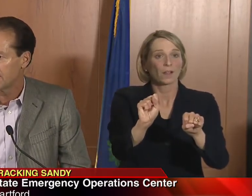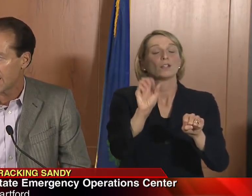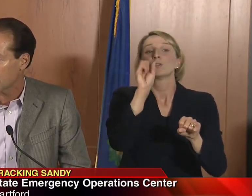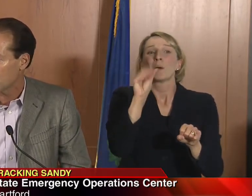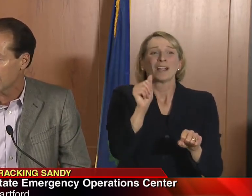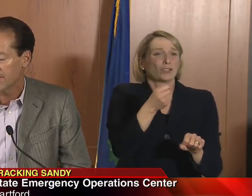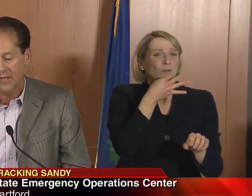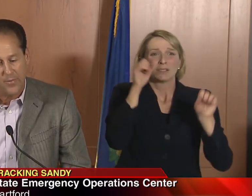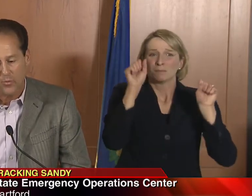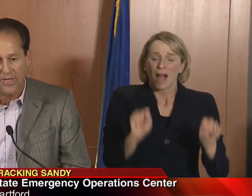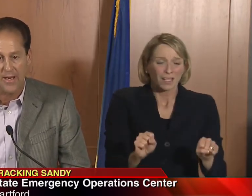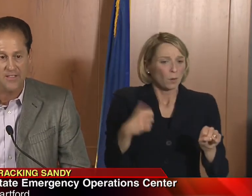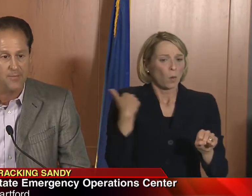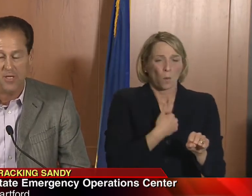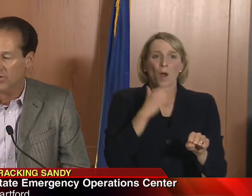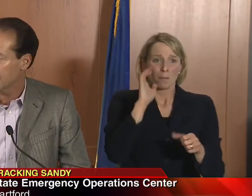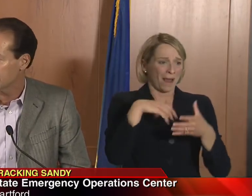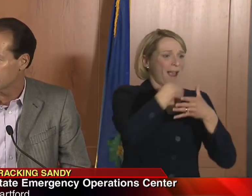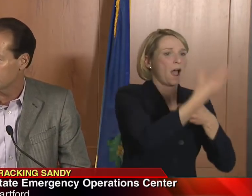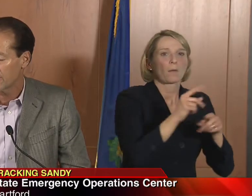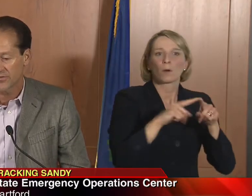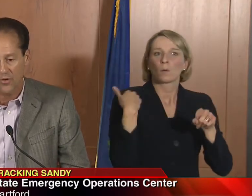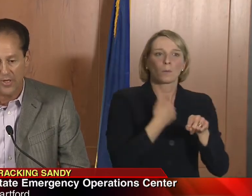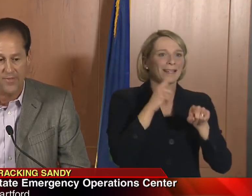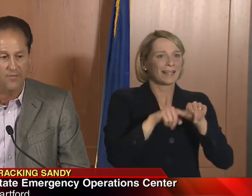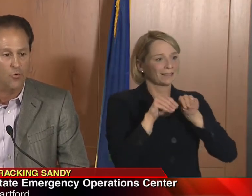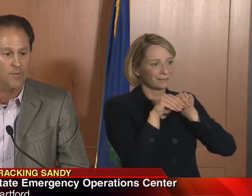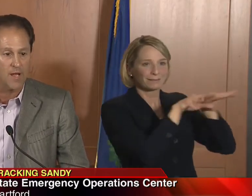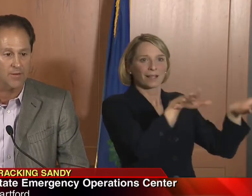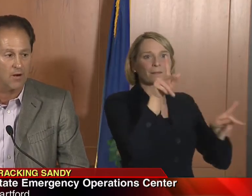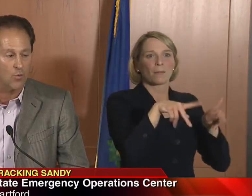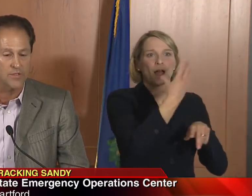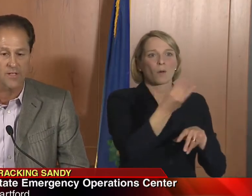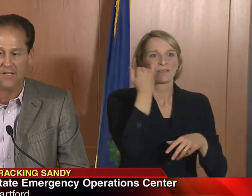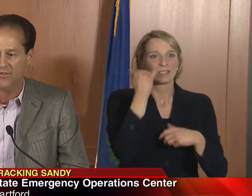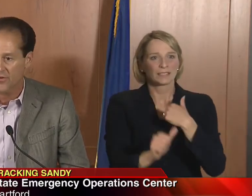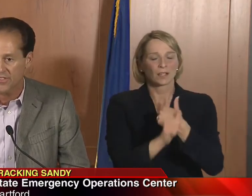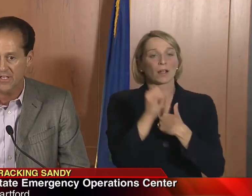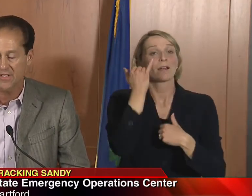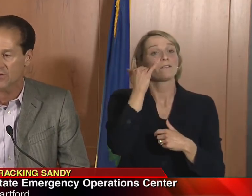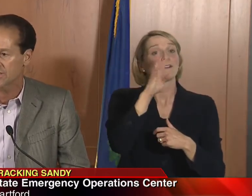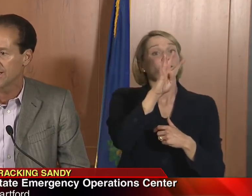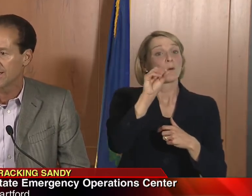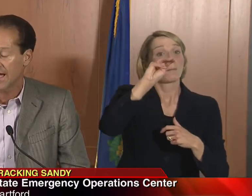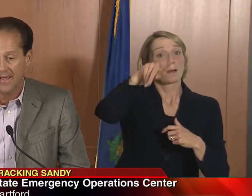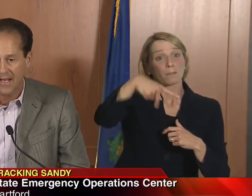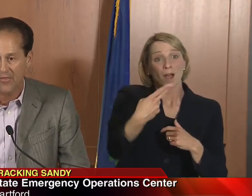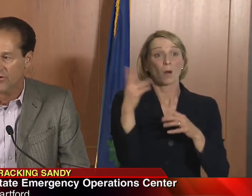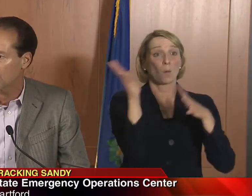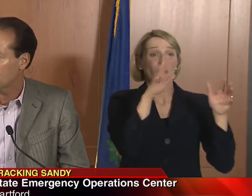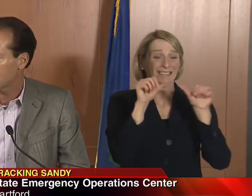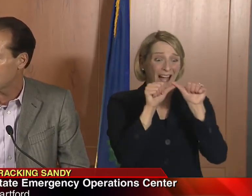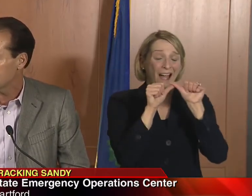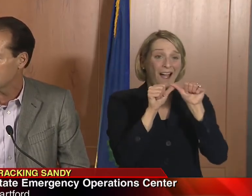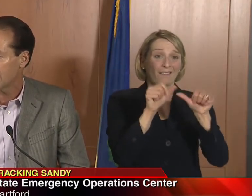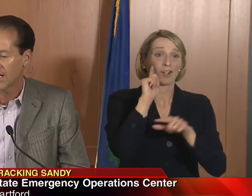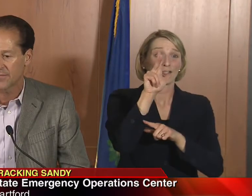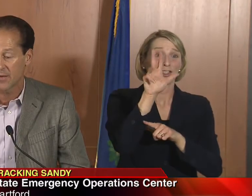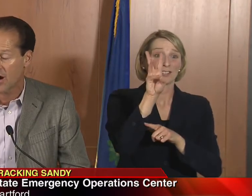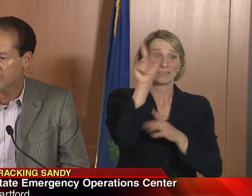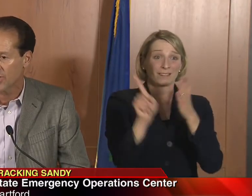on hour one. But we cannot send people in the air to do so. So if the 40-mile-an-hour winds last for 36 hours, I cannot throw my